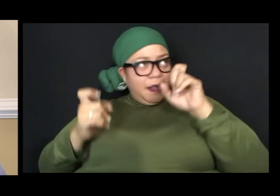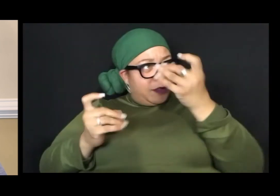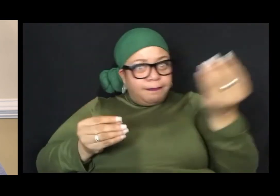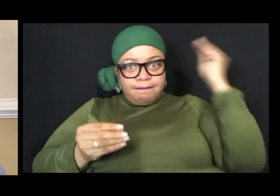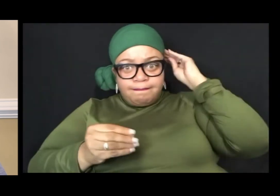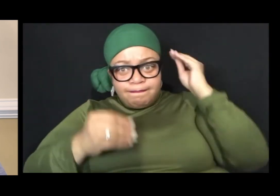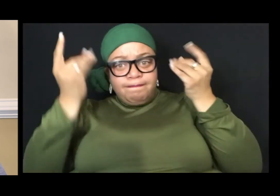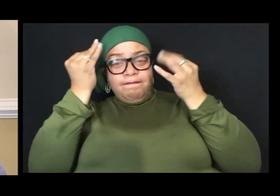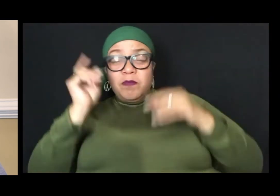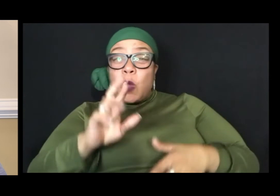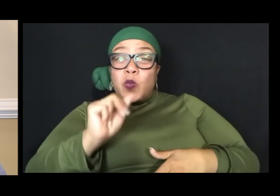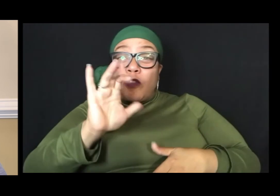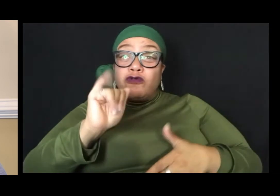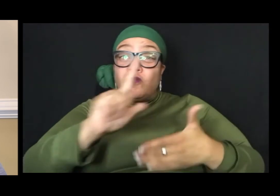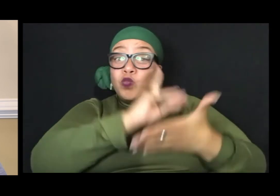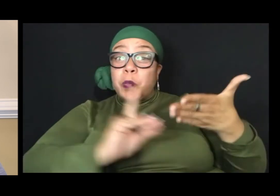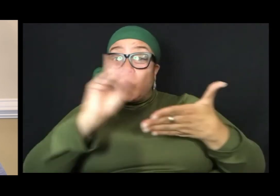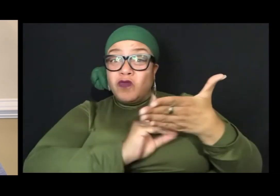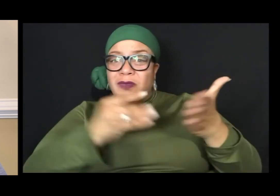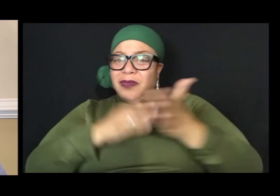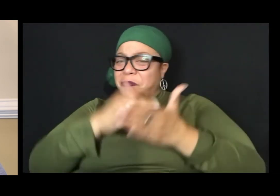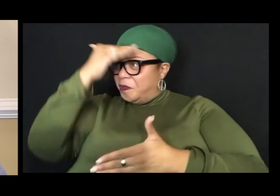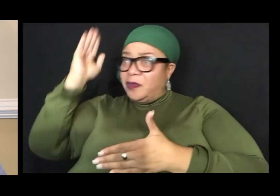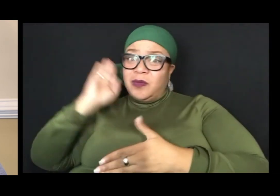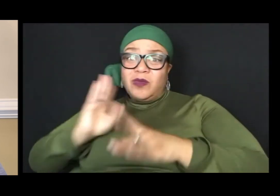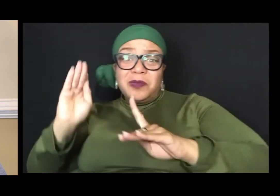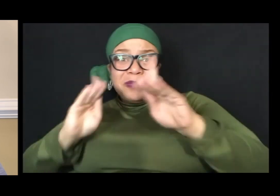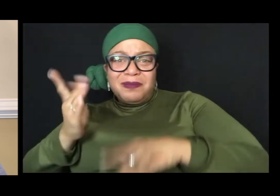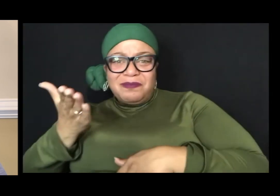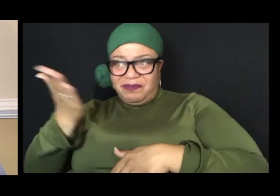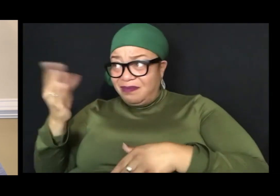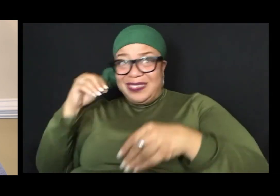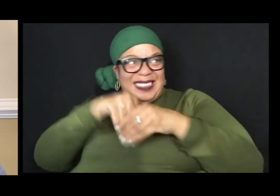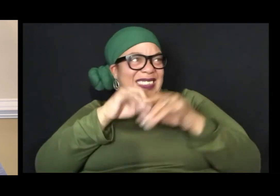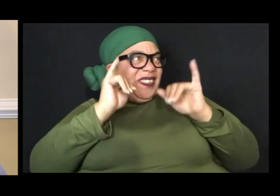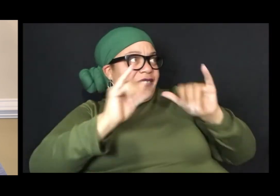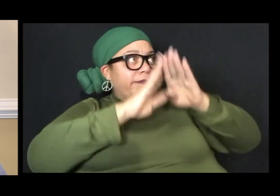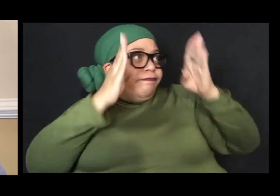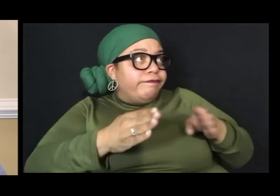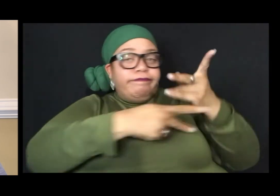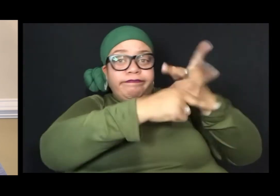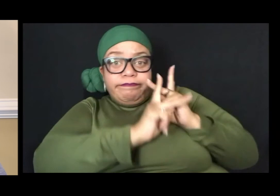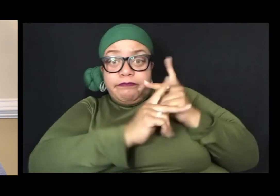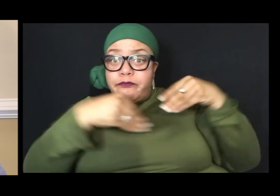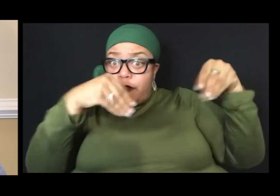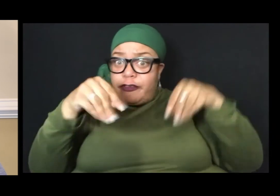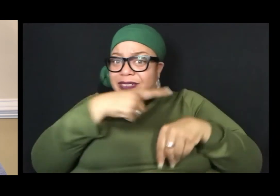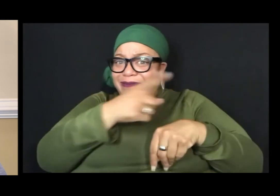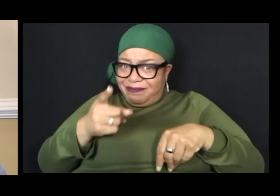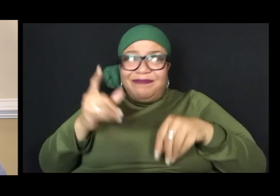racial discrimination against Black and brown people and the housing and lending markets such as redlining, predatory